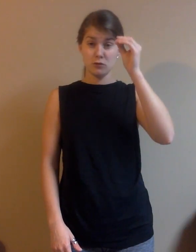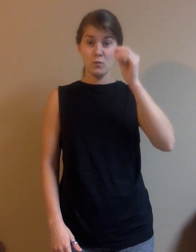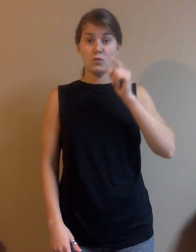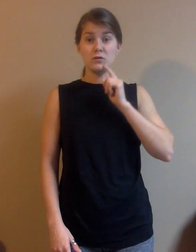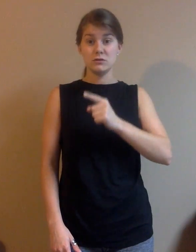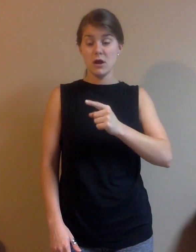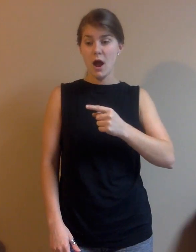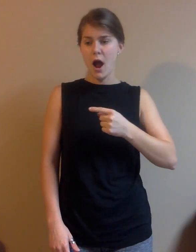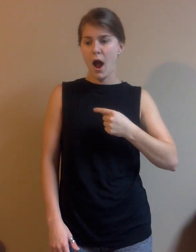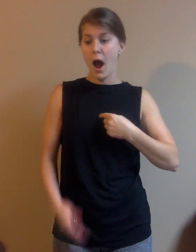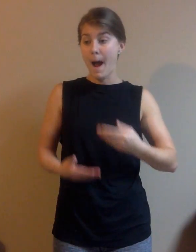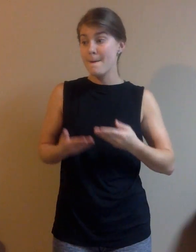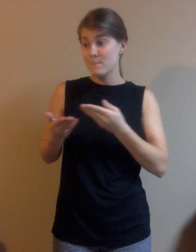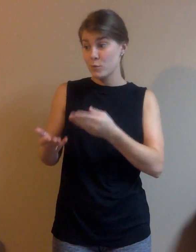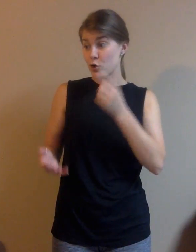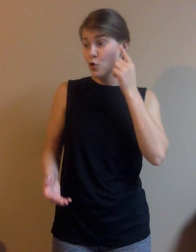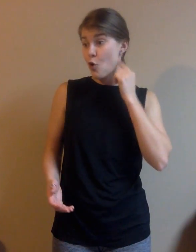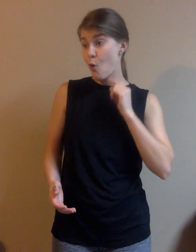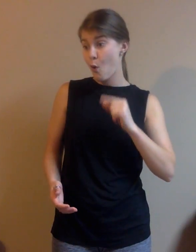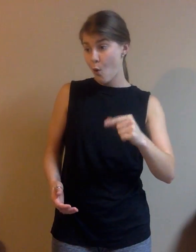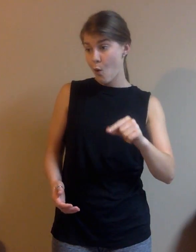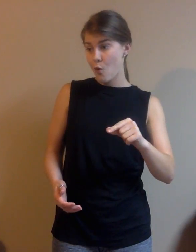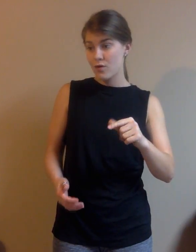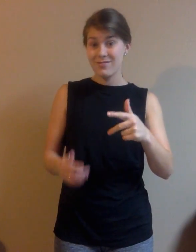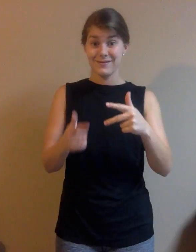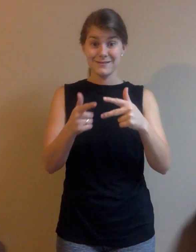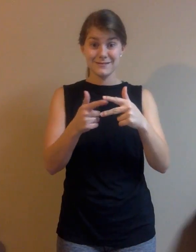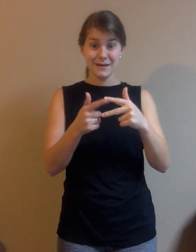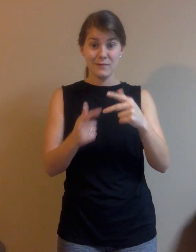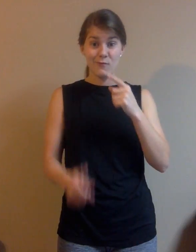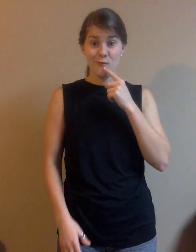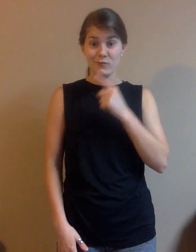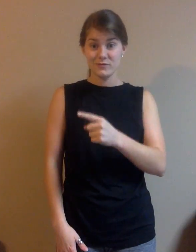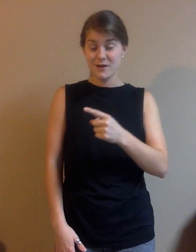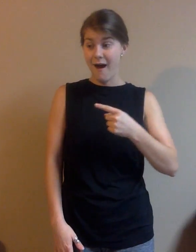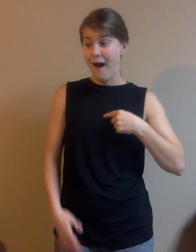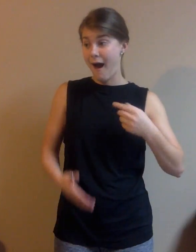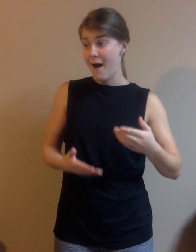Frank sent this.